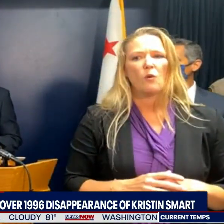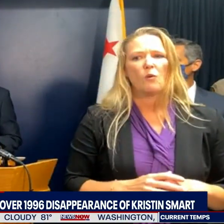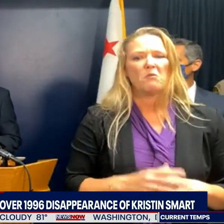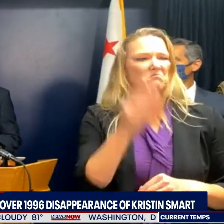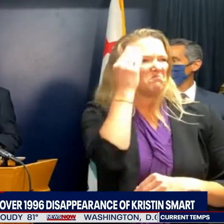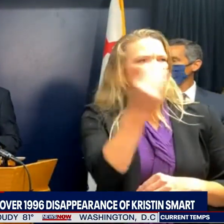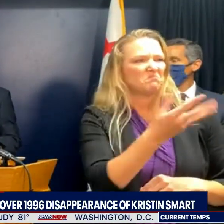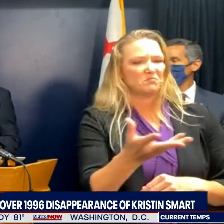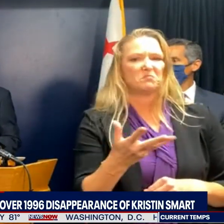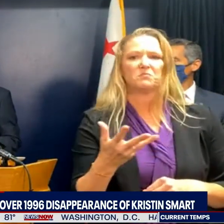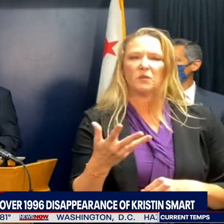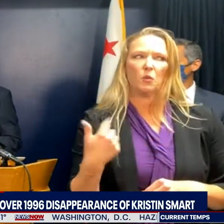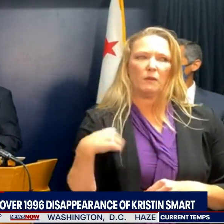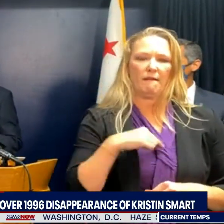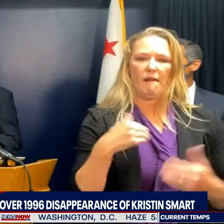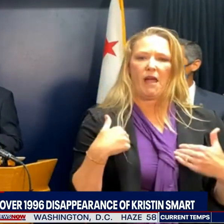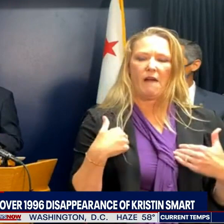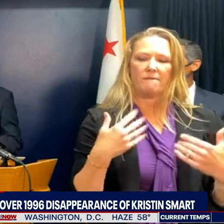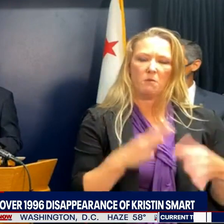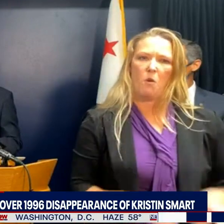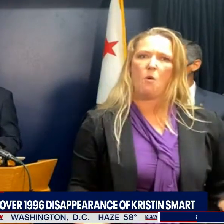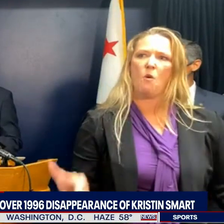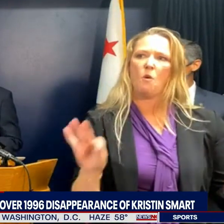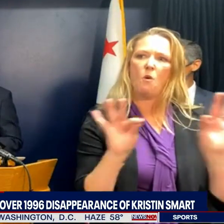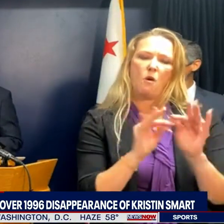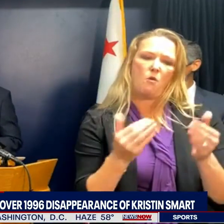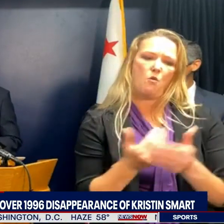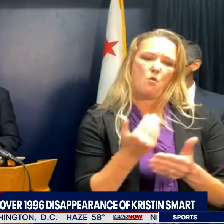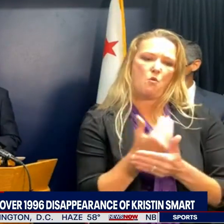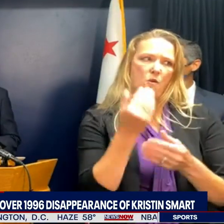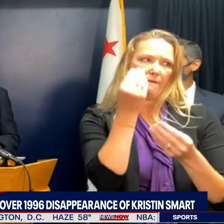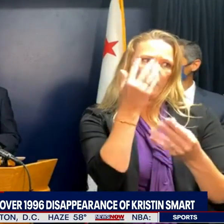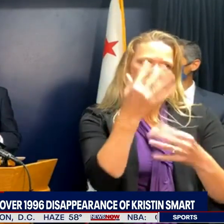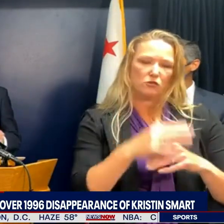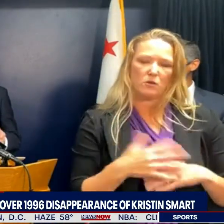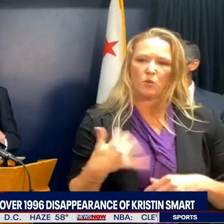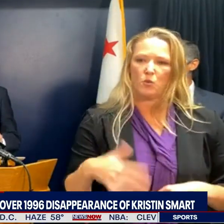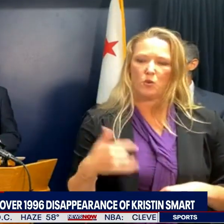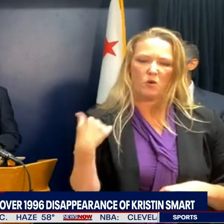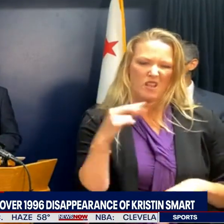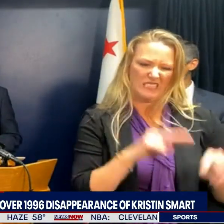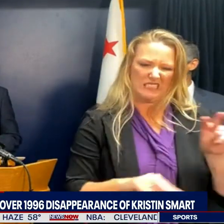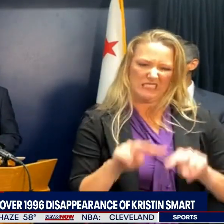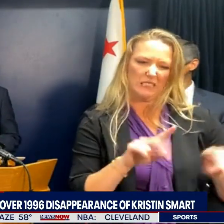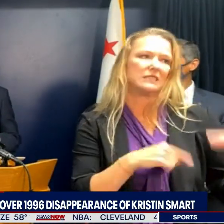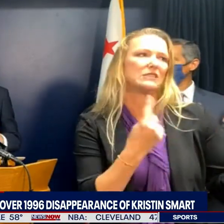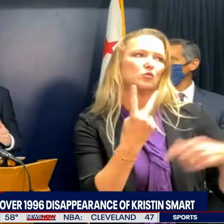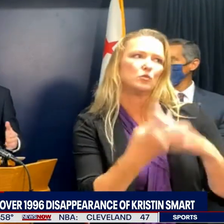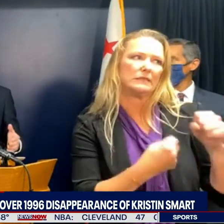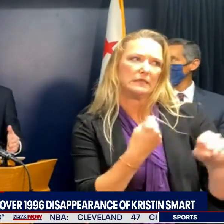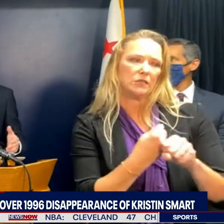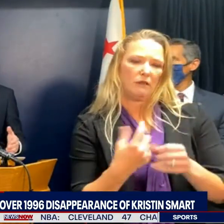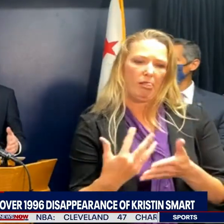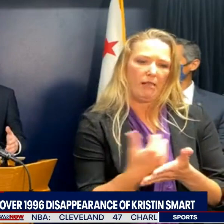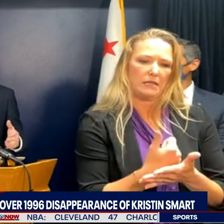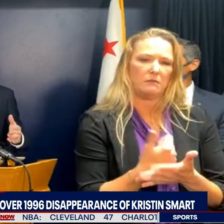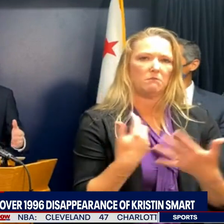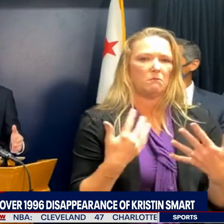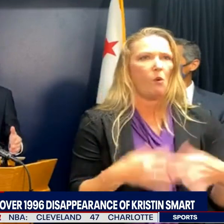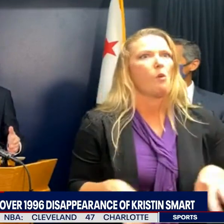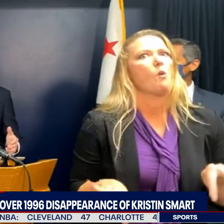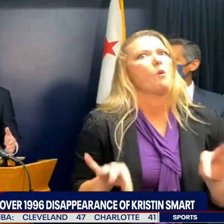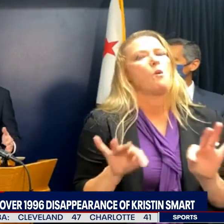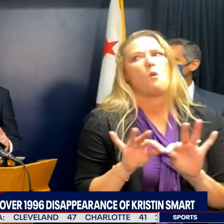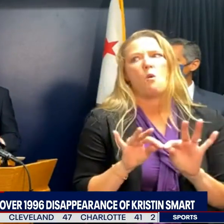new information has come in to the sheriff's office that we've reviewed over the last 2 years, and some very important information